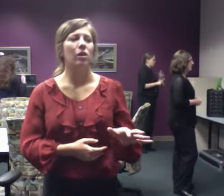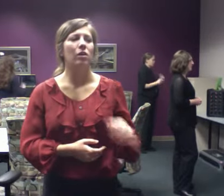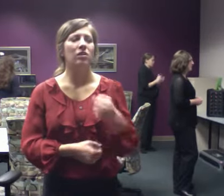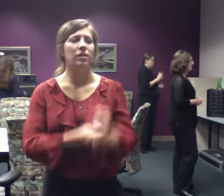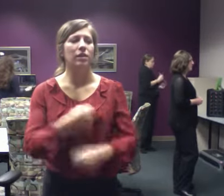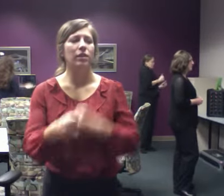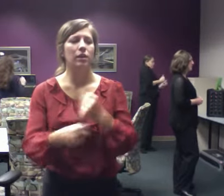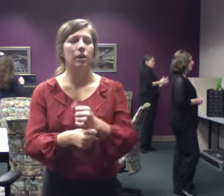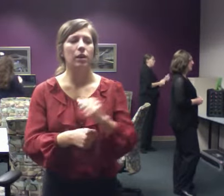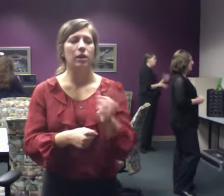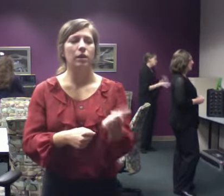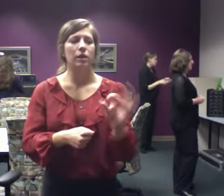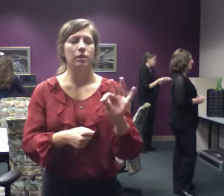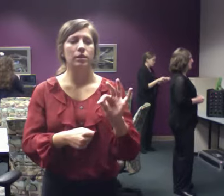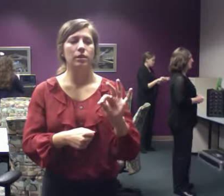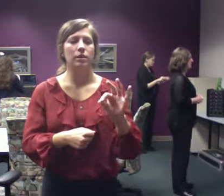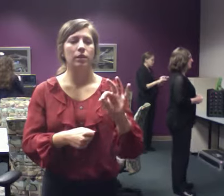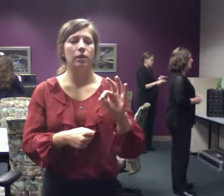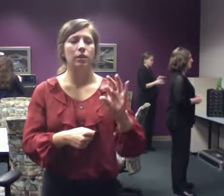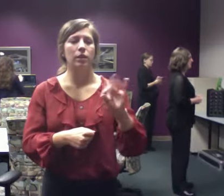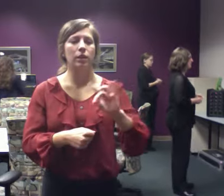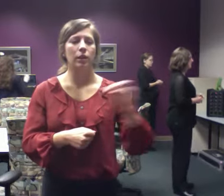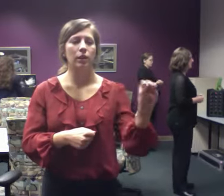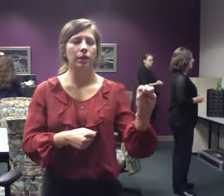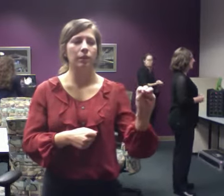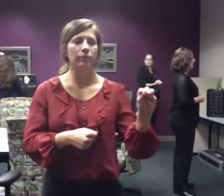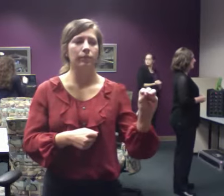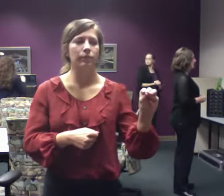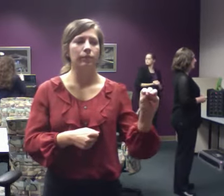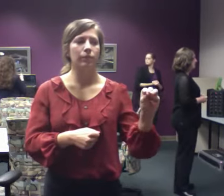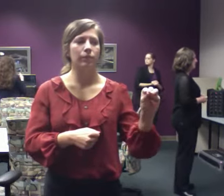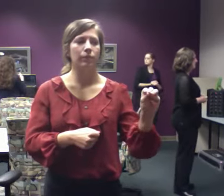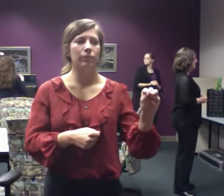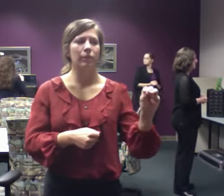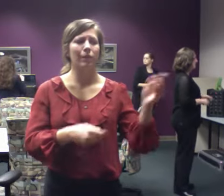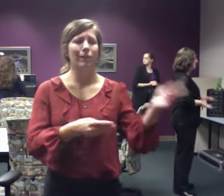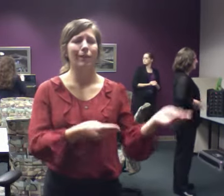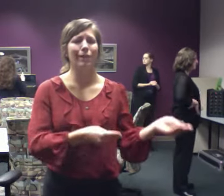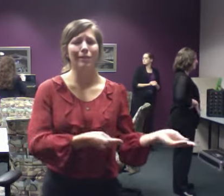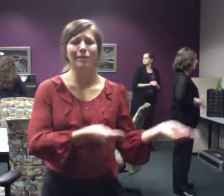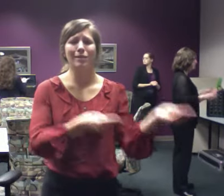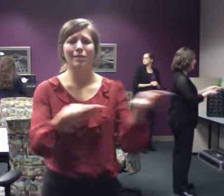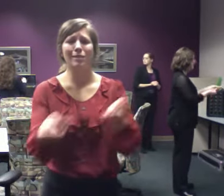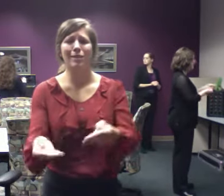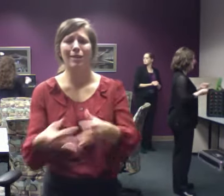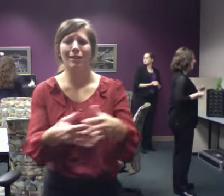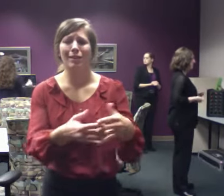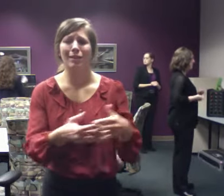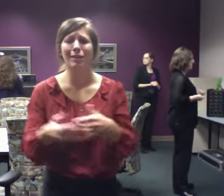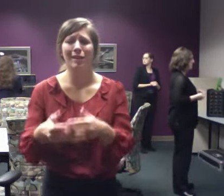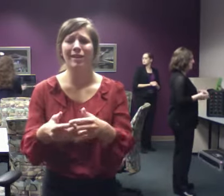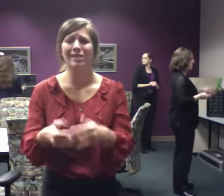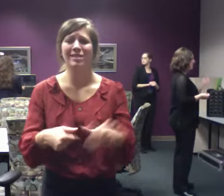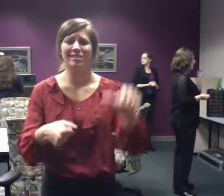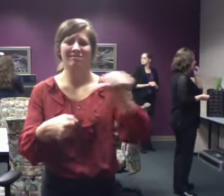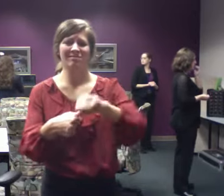Hungary and send back really, you know, poor quality gas, which was a terrible quid pro quo.